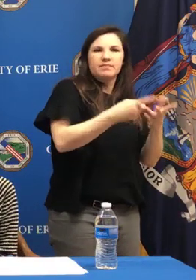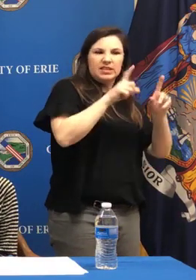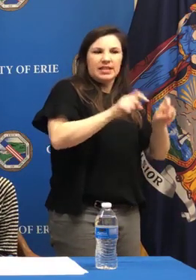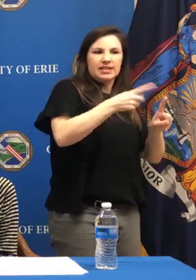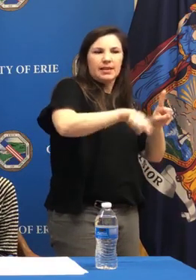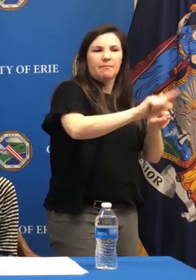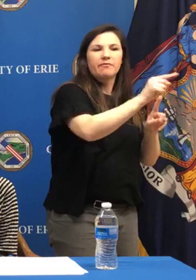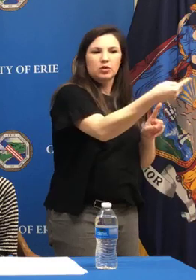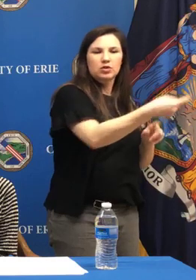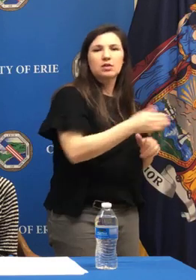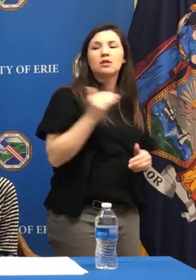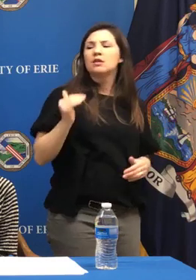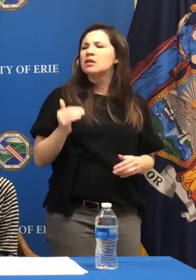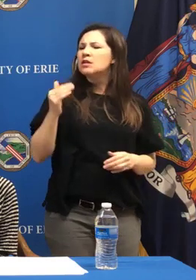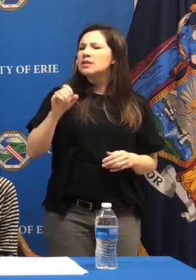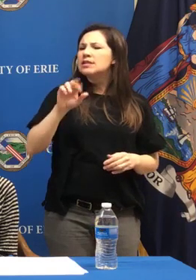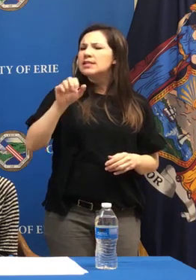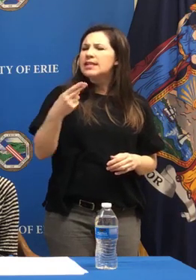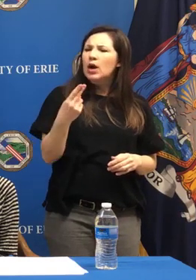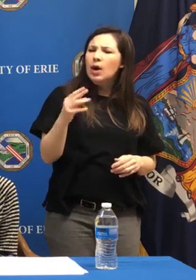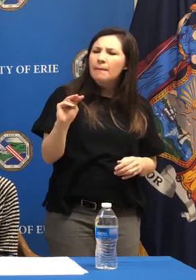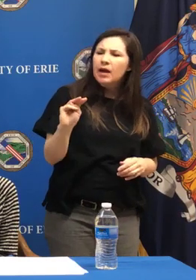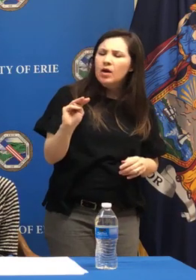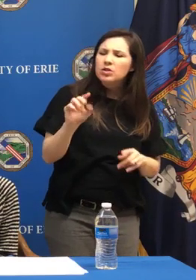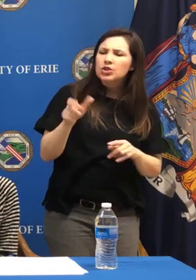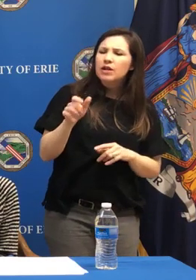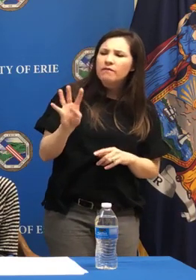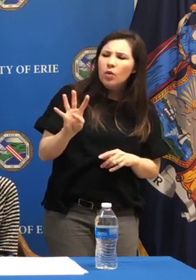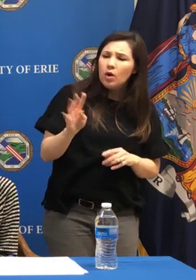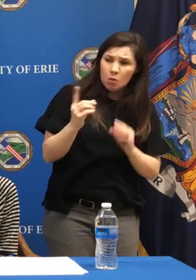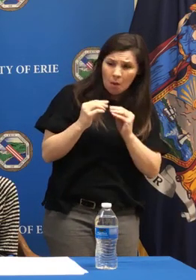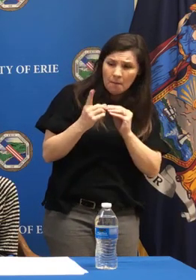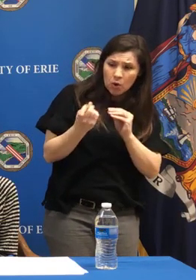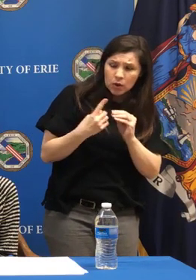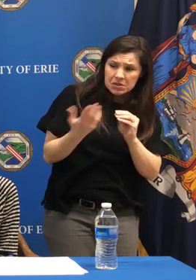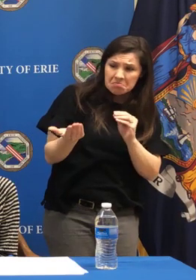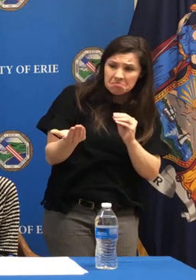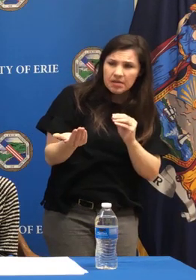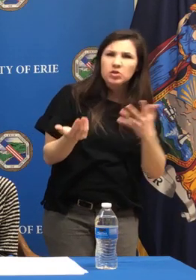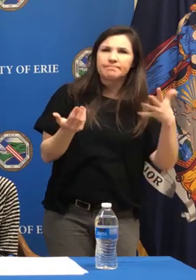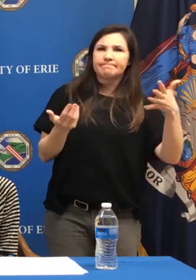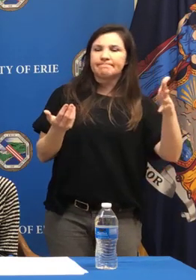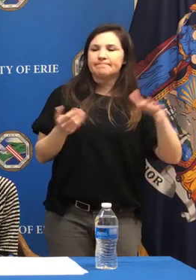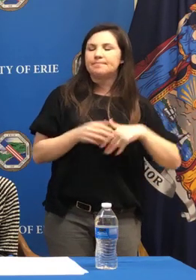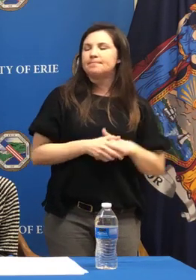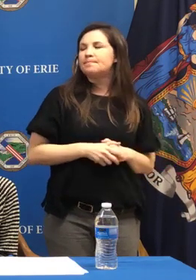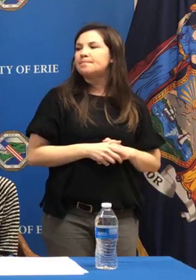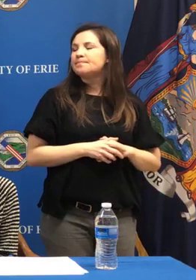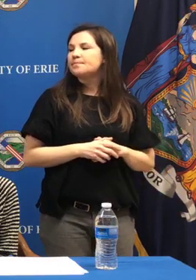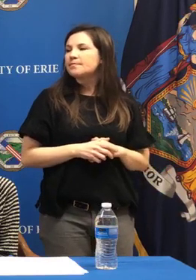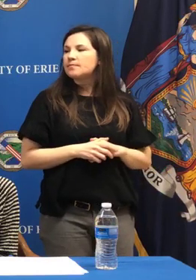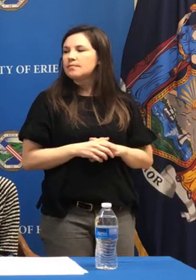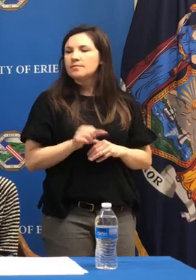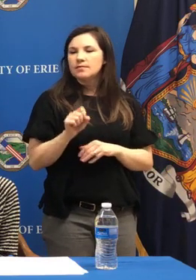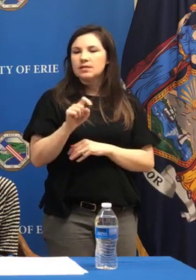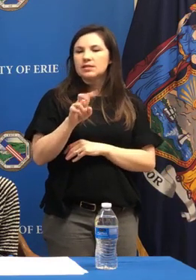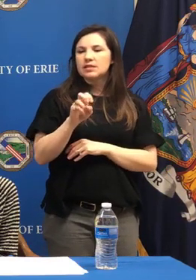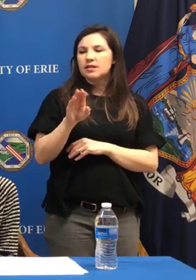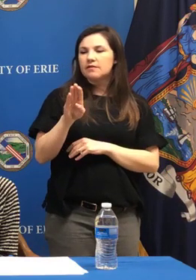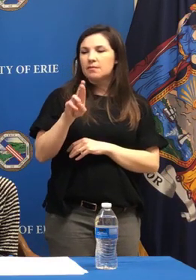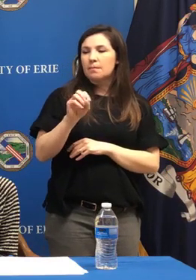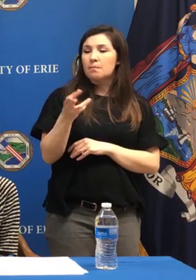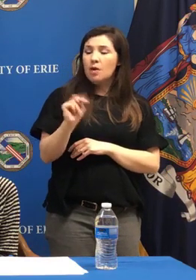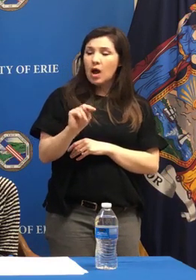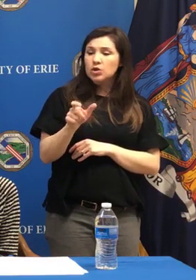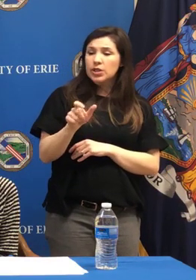Sarah Minkowitz from Channel 4, are you still there with one more question? I'm still here, but I'm all set. Thank you. Okay. Steve Brown, are you still there